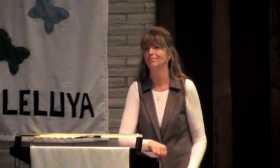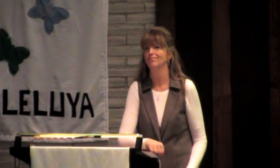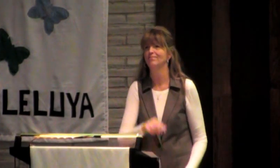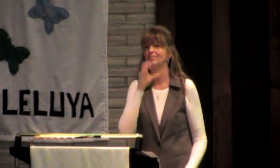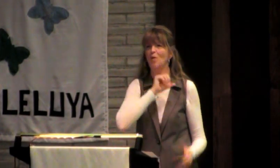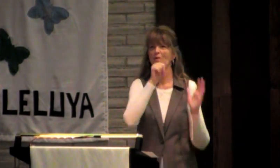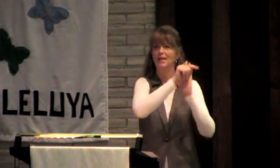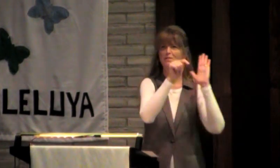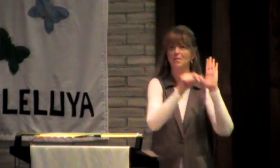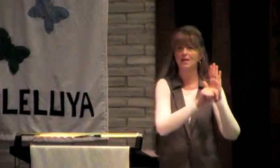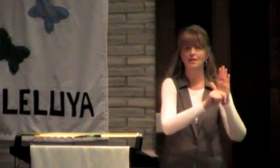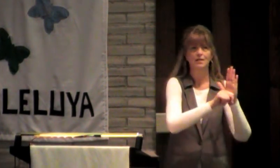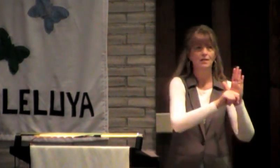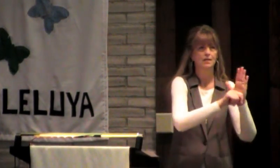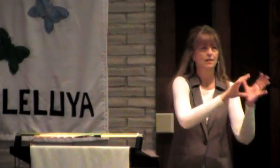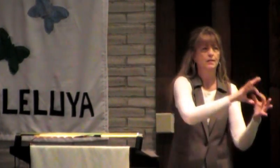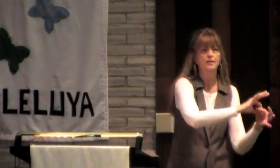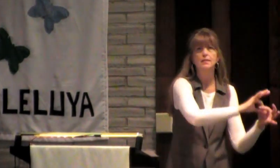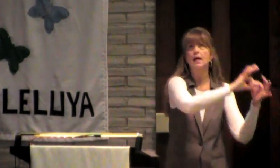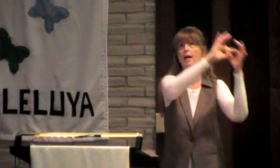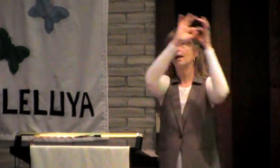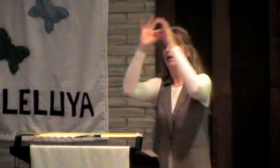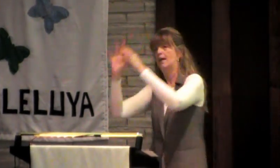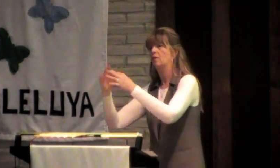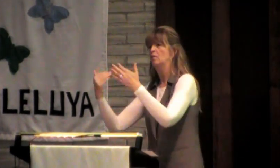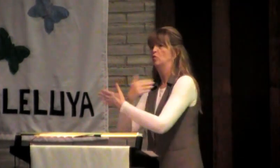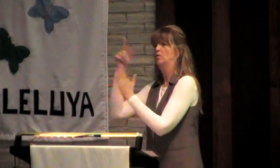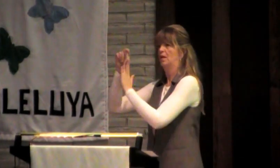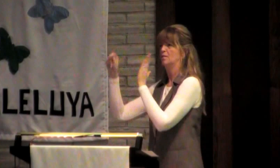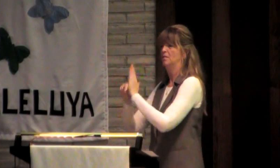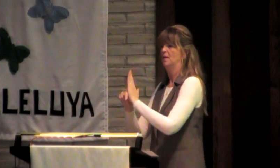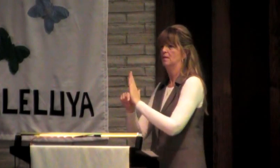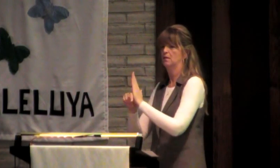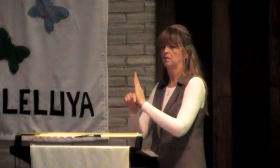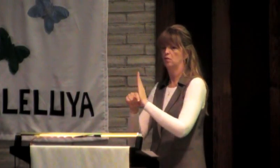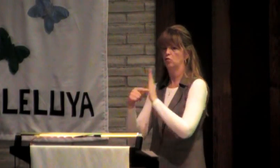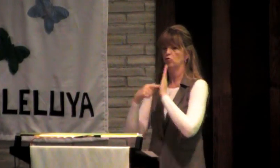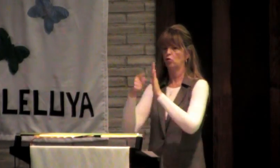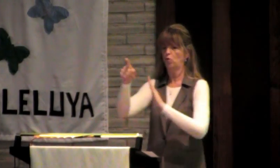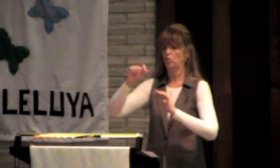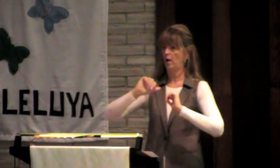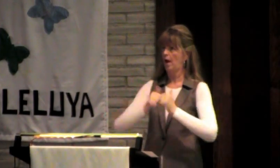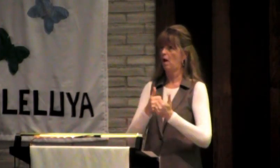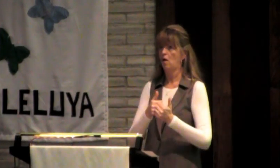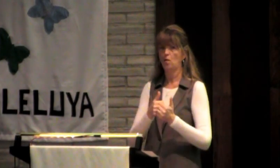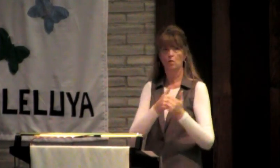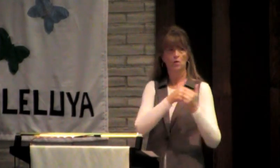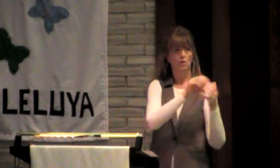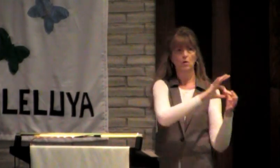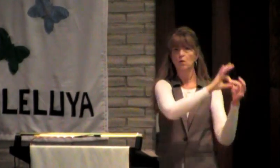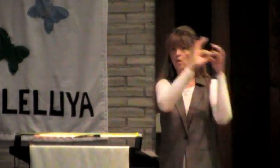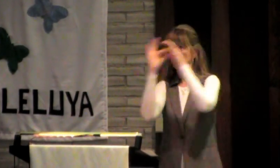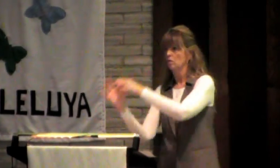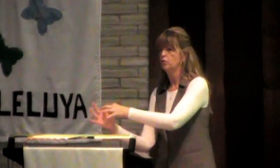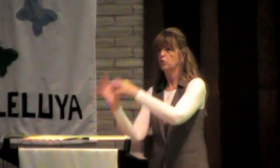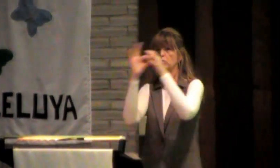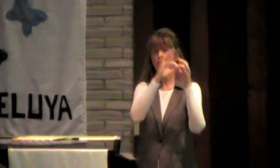love the Old Testament and relating that to the New Testament to show you how it all